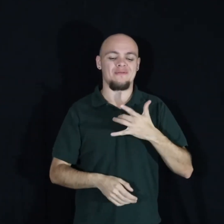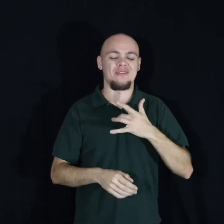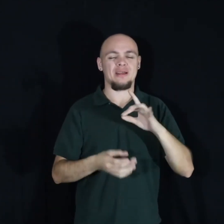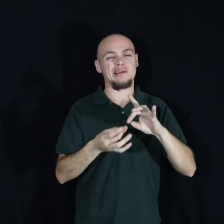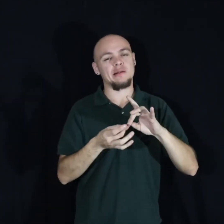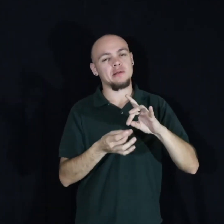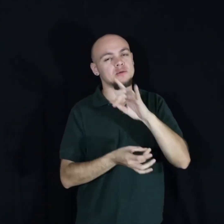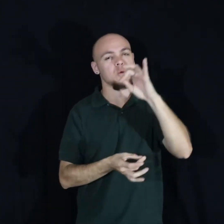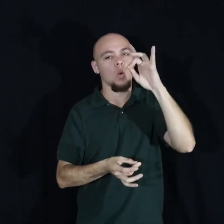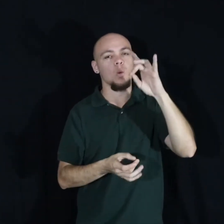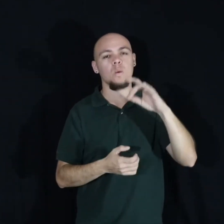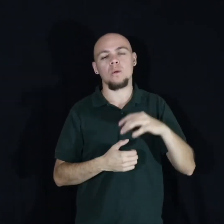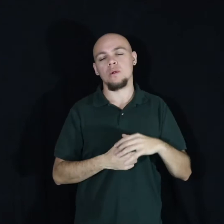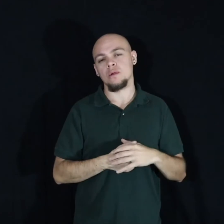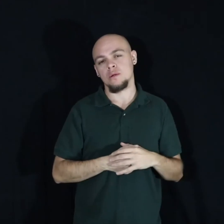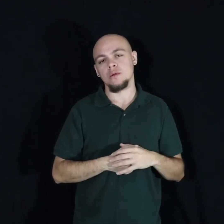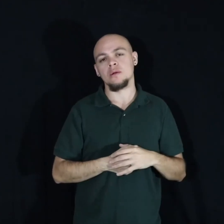soul.